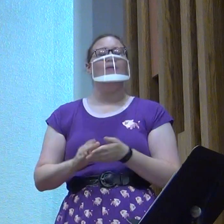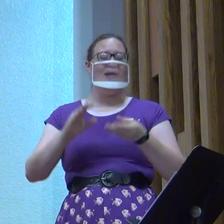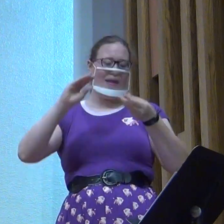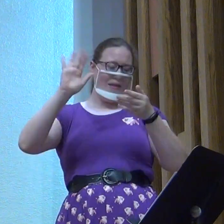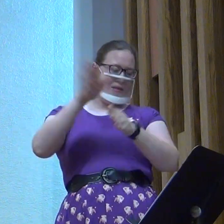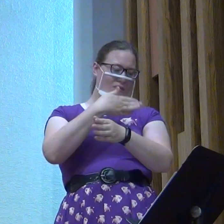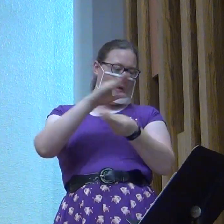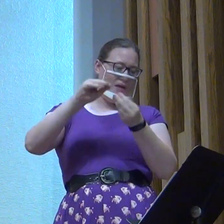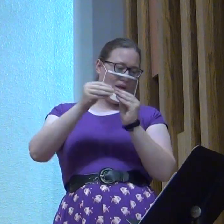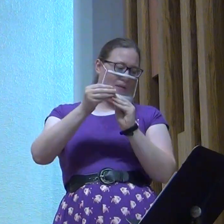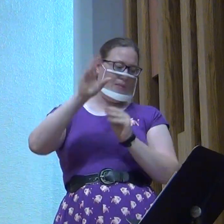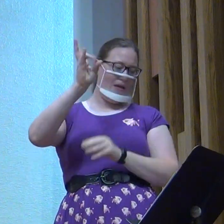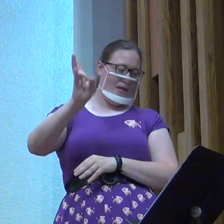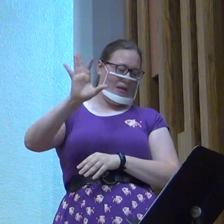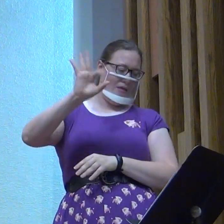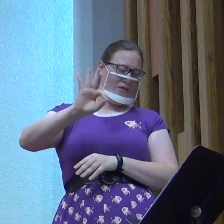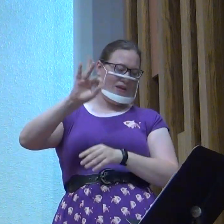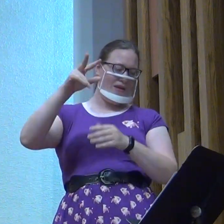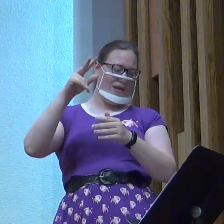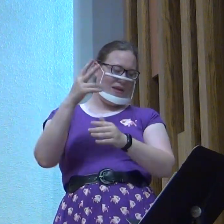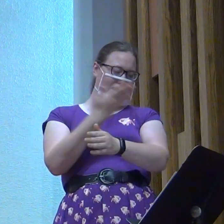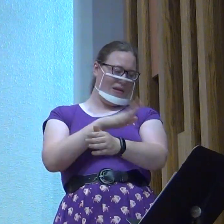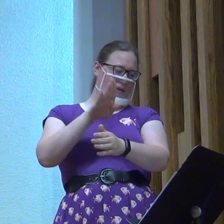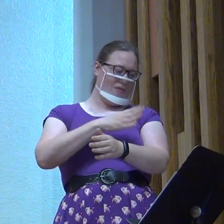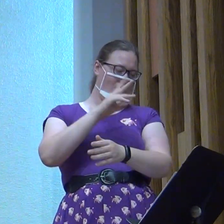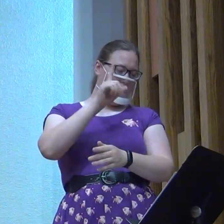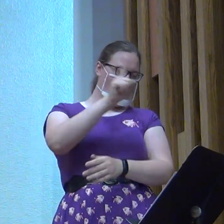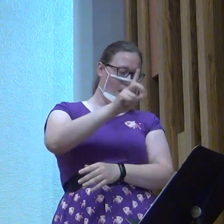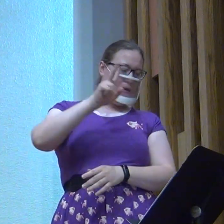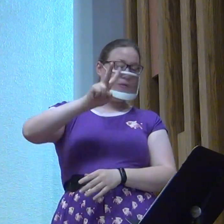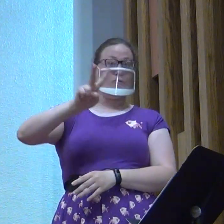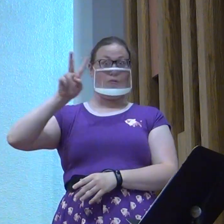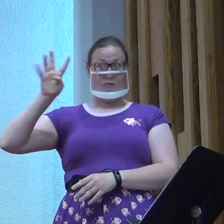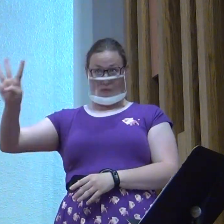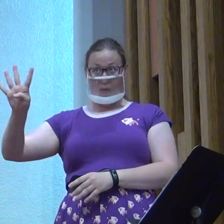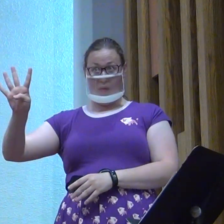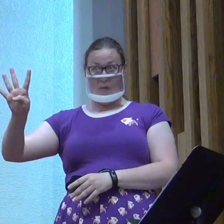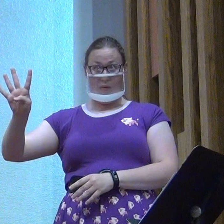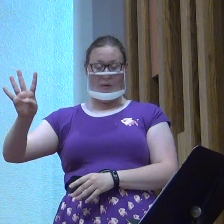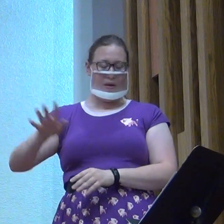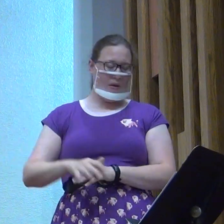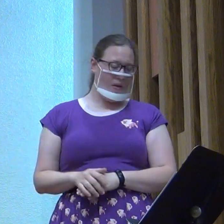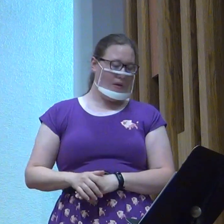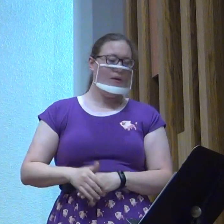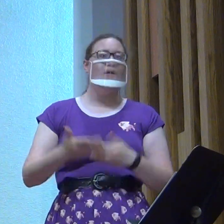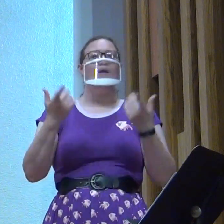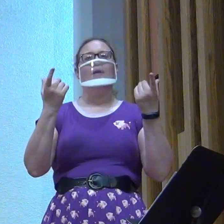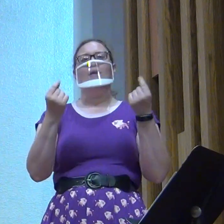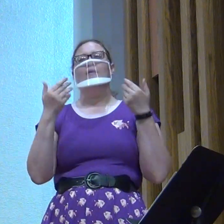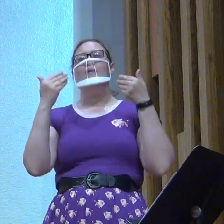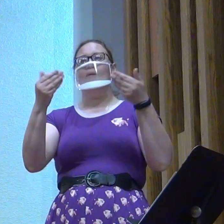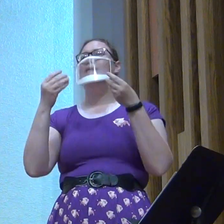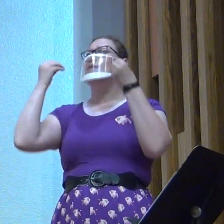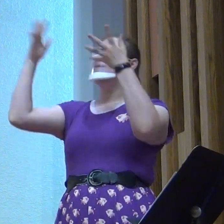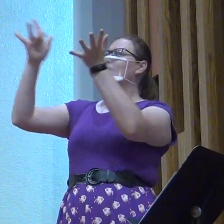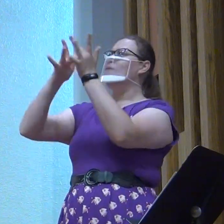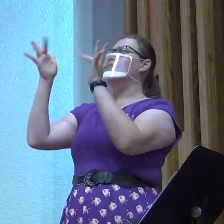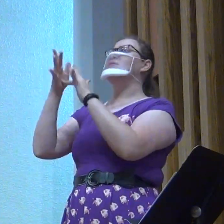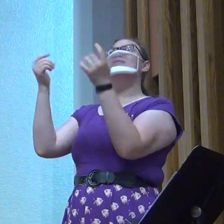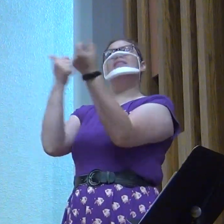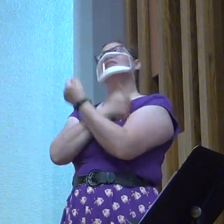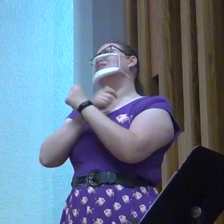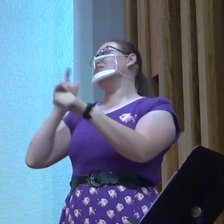79, let's do 1, 2, and 4, please. Okay, would you stand? Let's tell Jesus we love him as we sing it. Let's mean it.